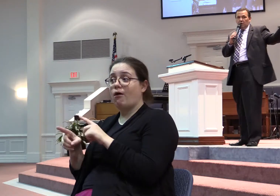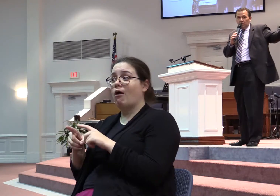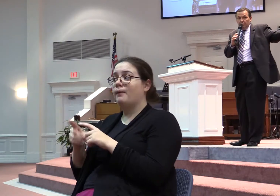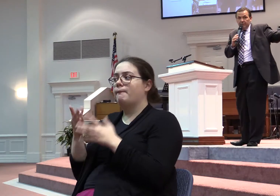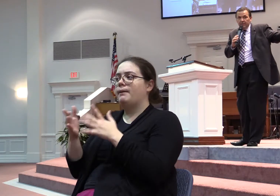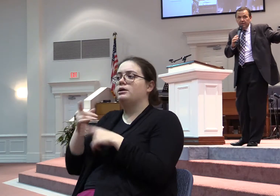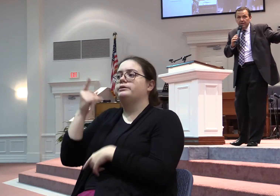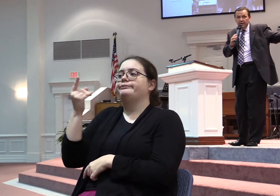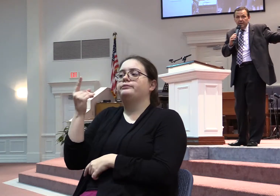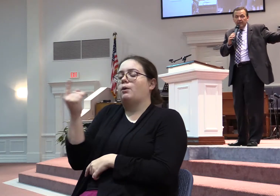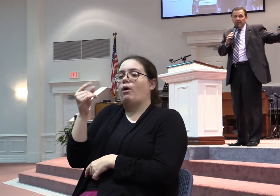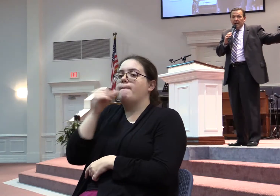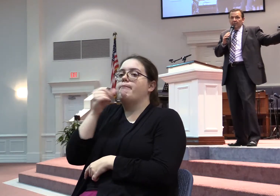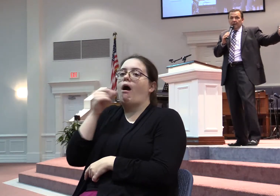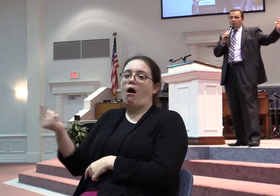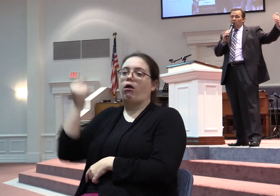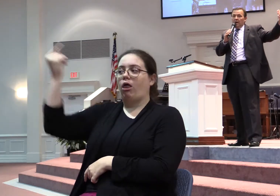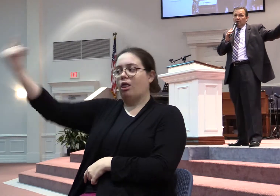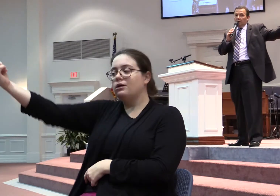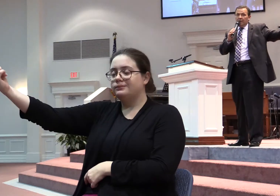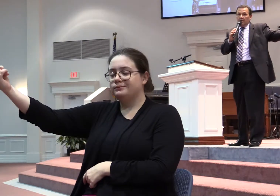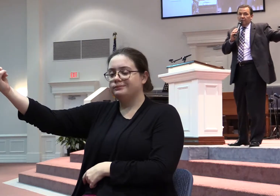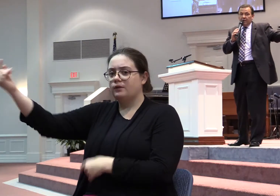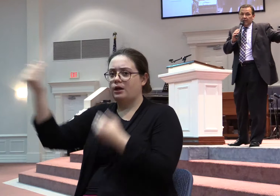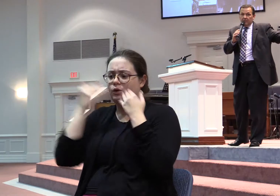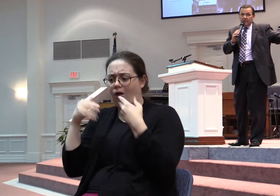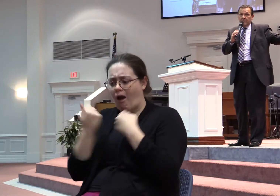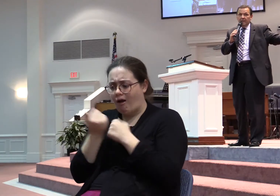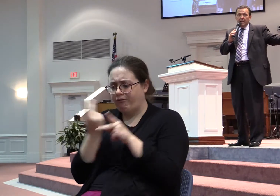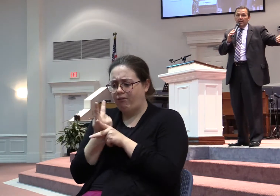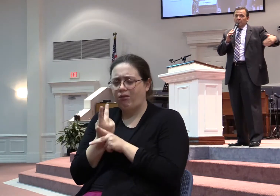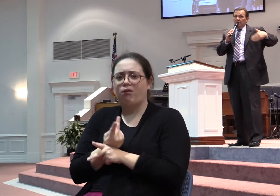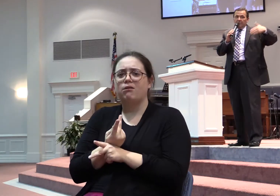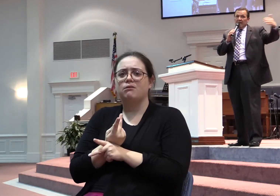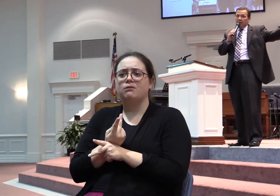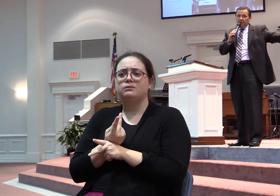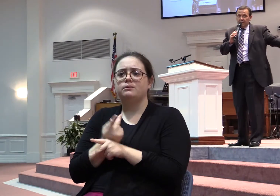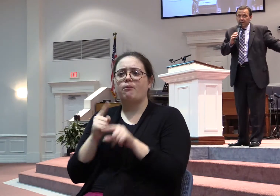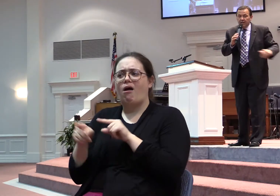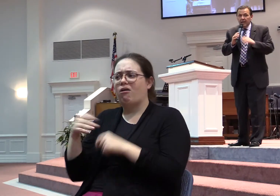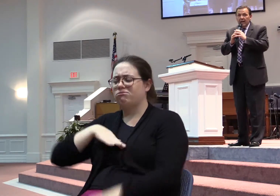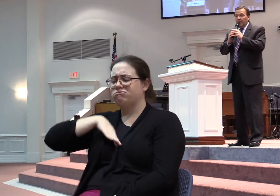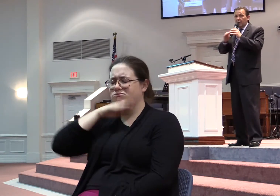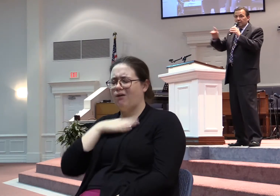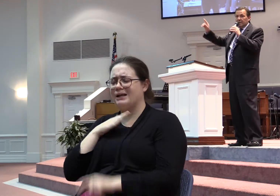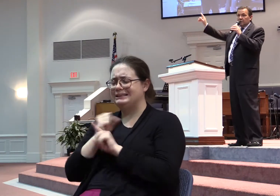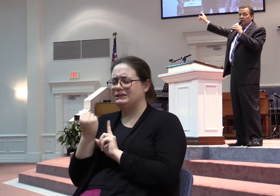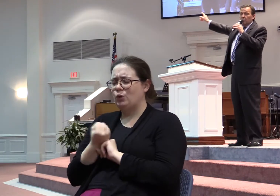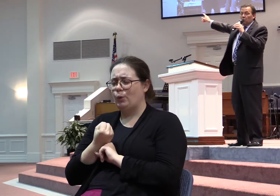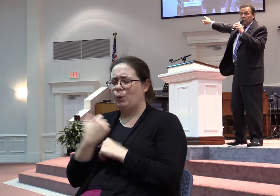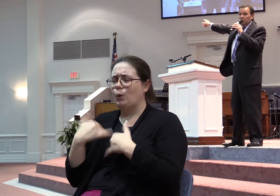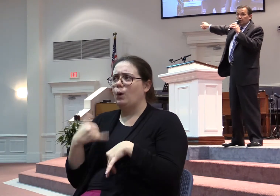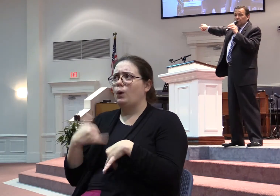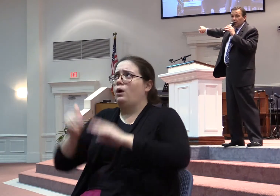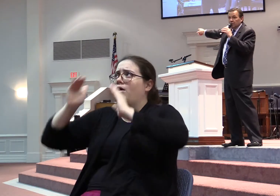in a bar room. And they don't know how they're going to get it all figured out. Right. But they're tired of it. And their tents are